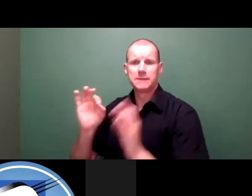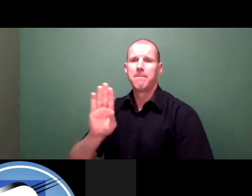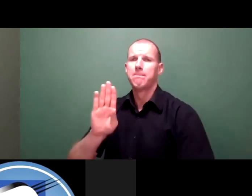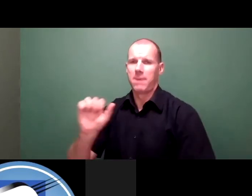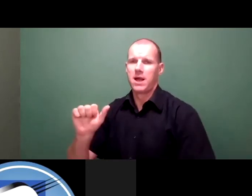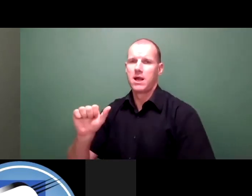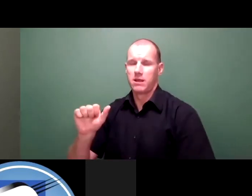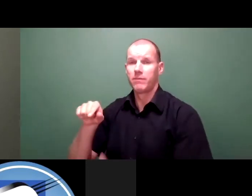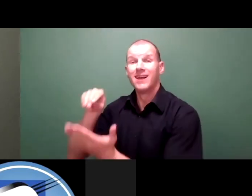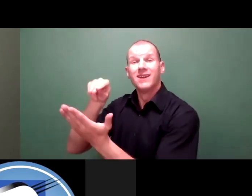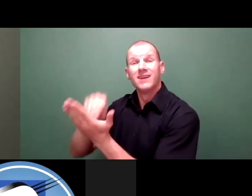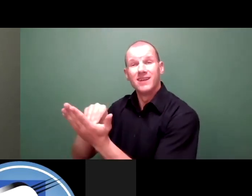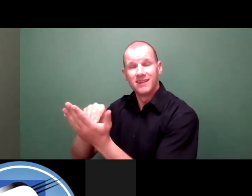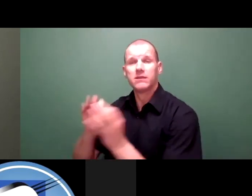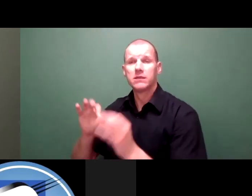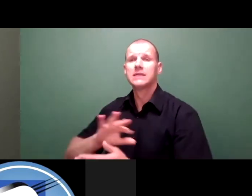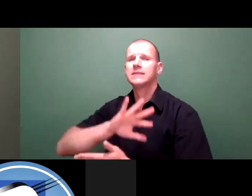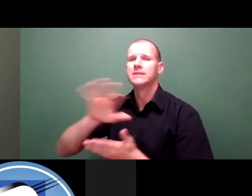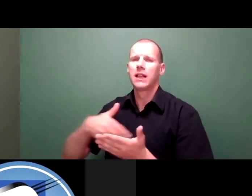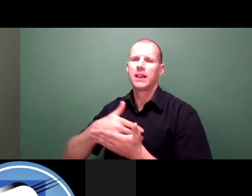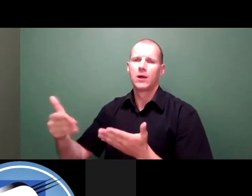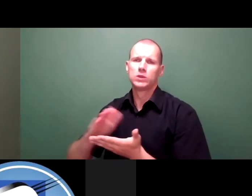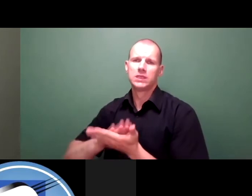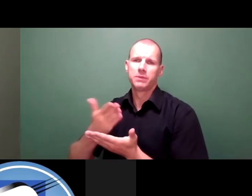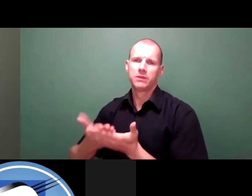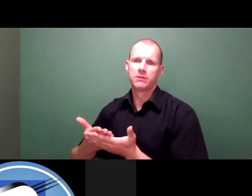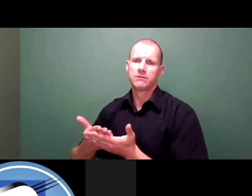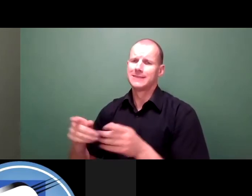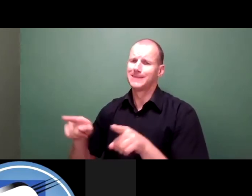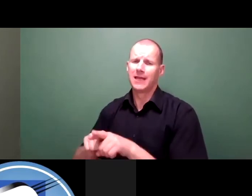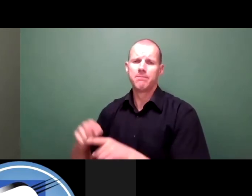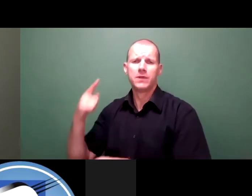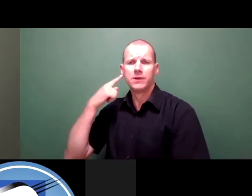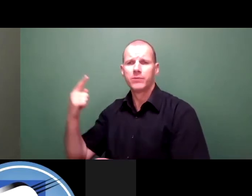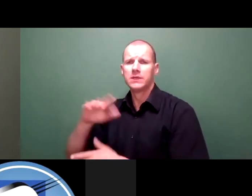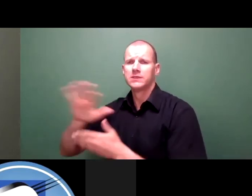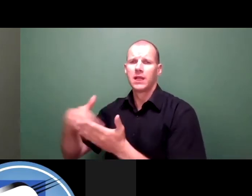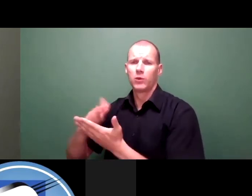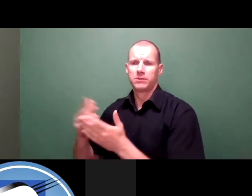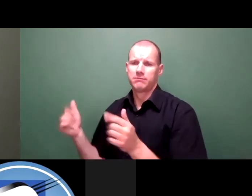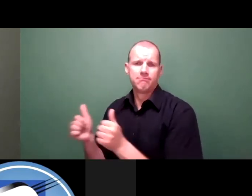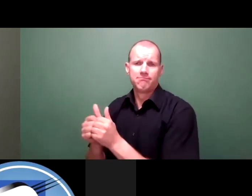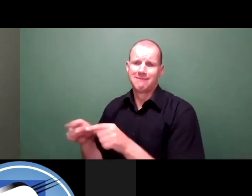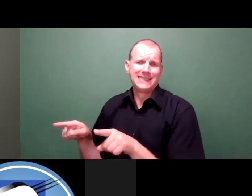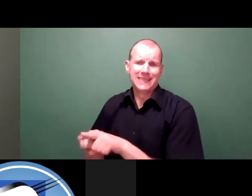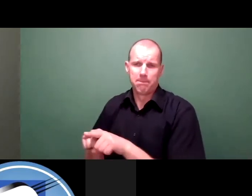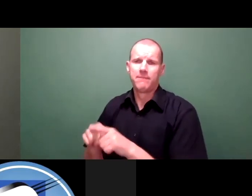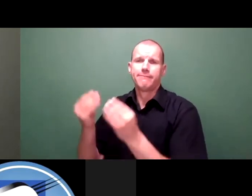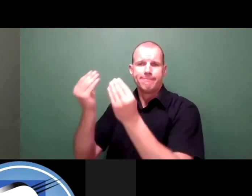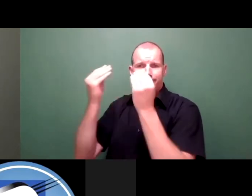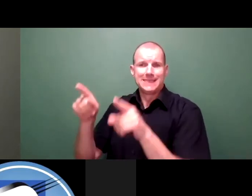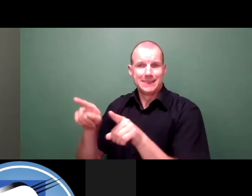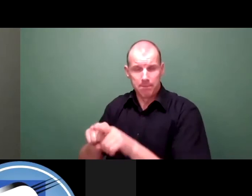a qualification. I'm accredited deaf interpreter. Same as we have